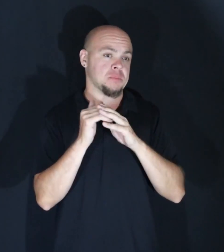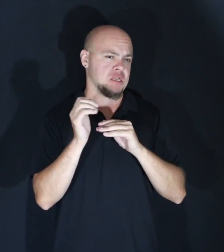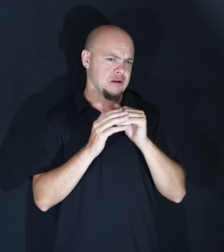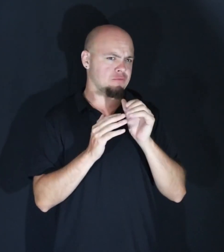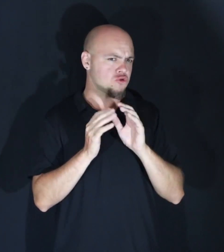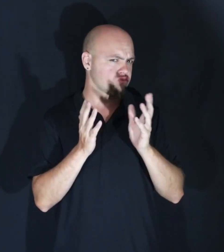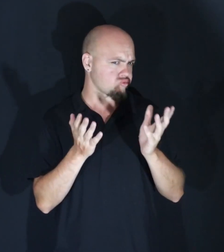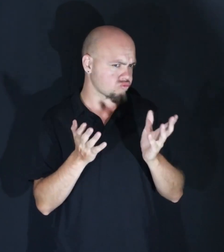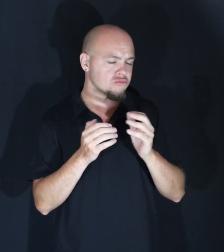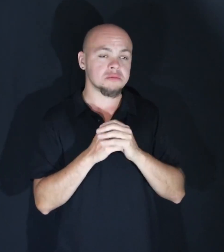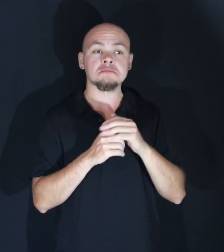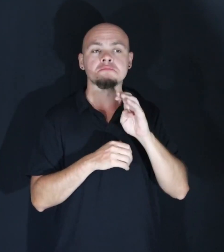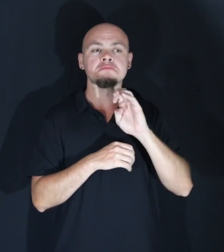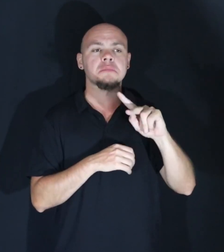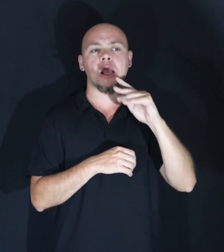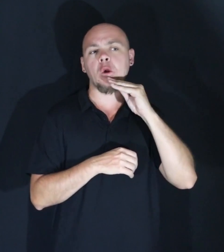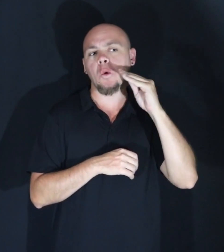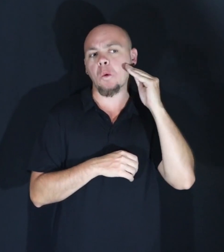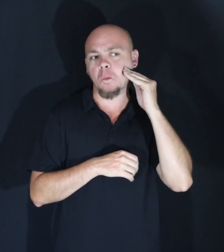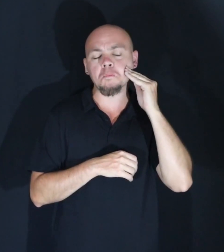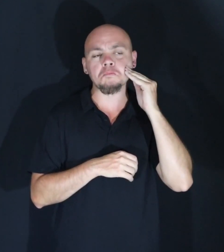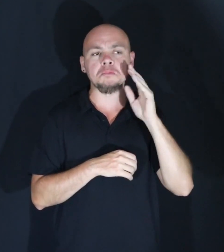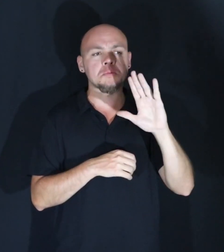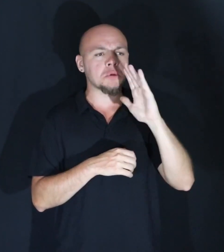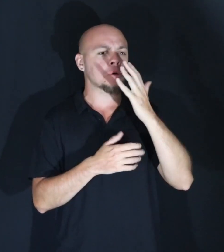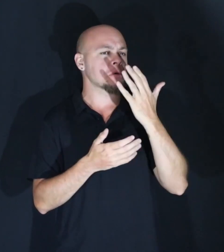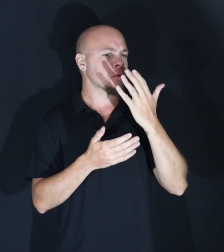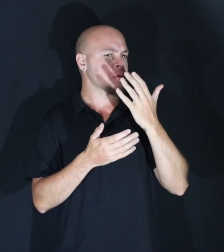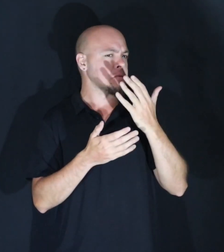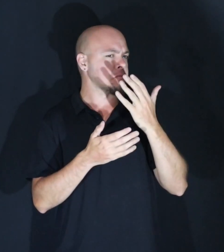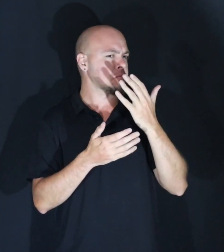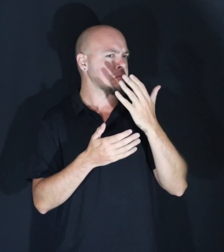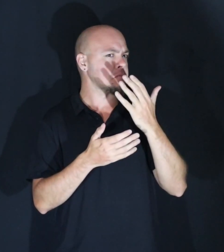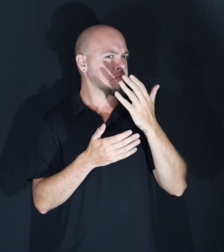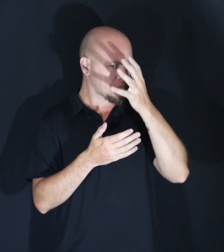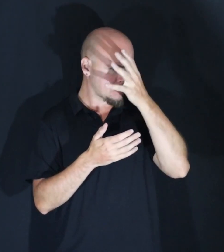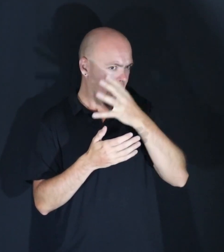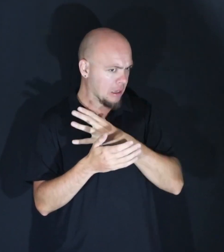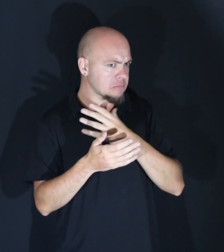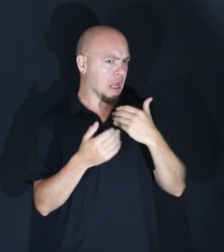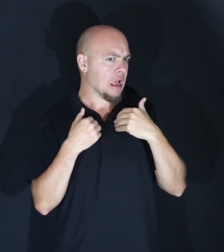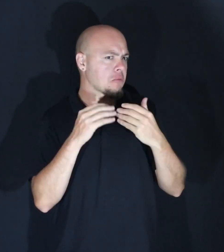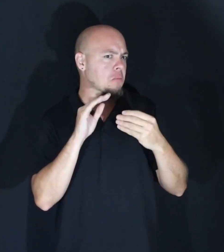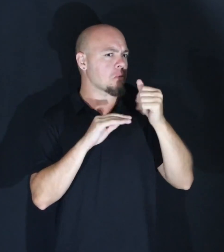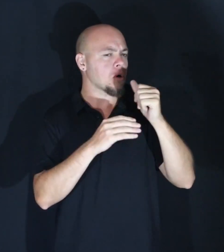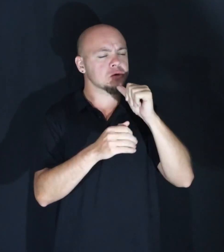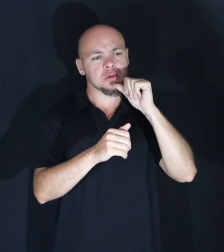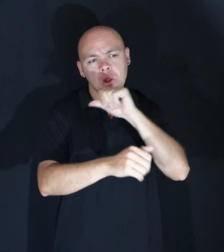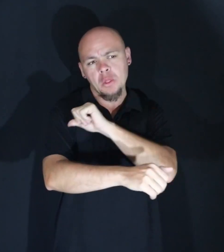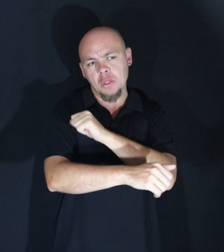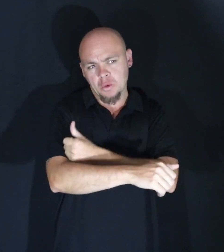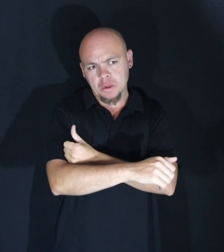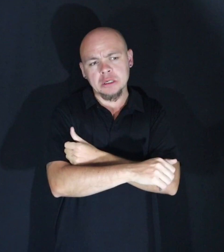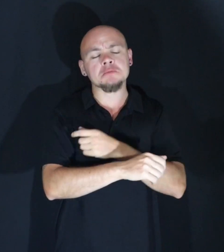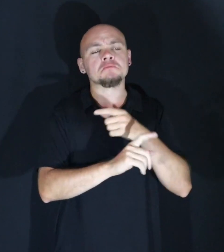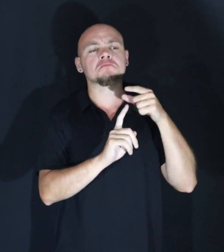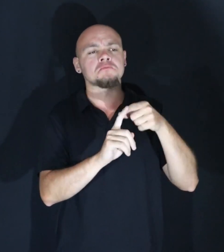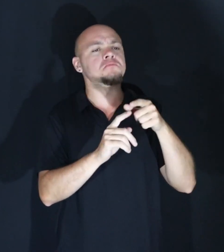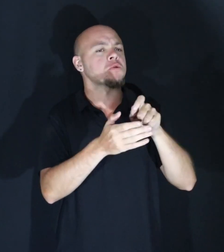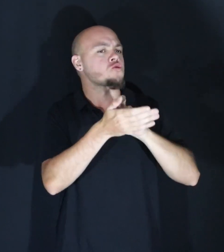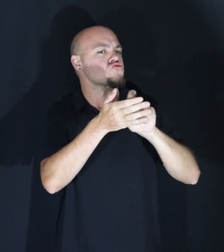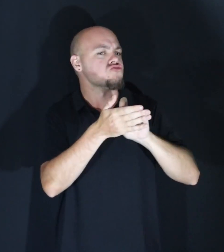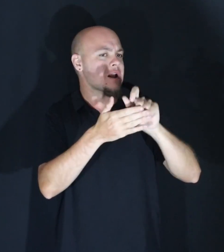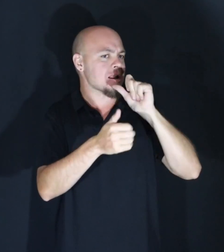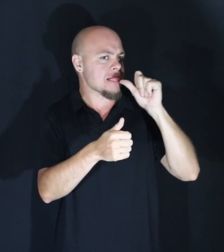ask to go back home and ask the man with the most authority in their household to write them a letter telling them what they meant to them